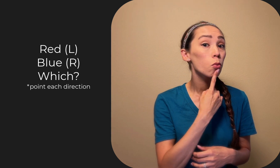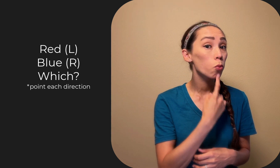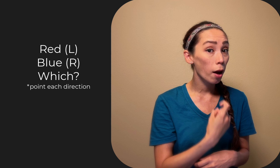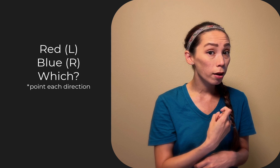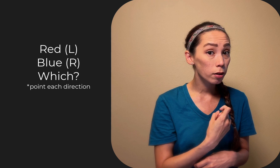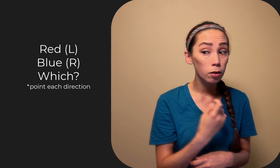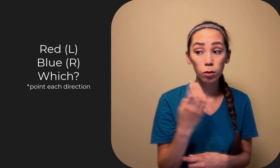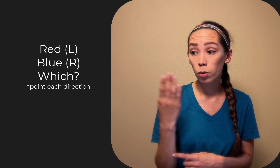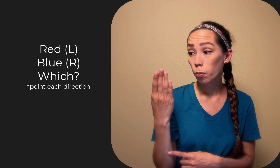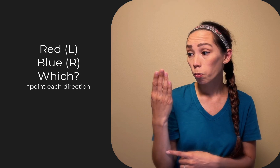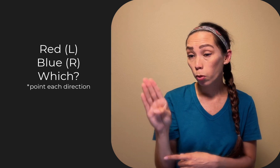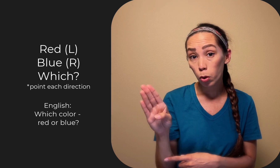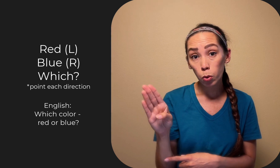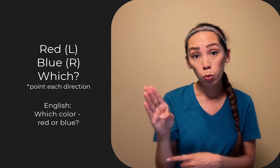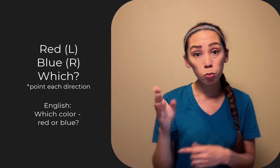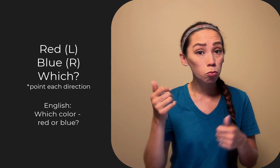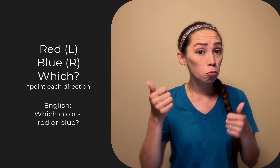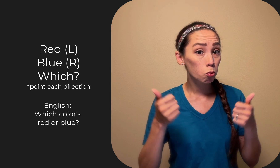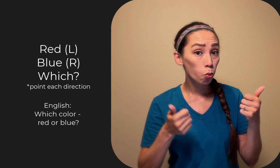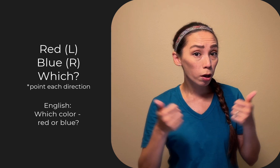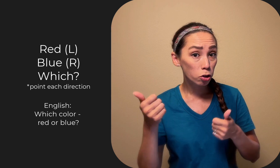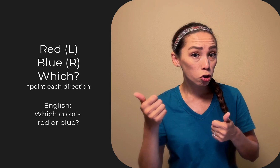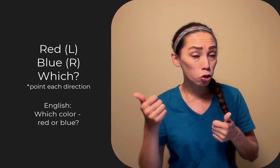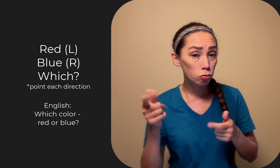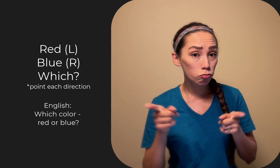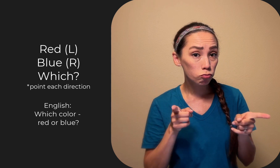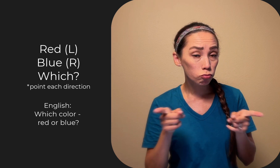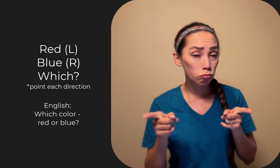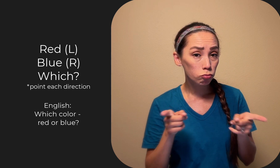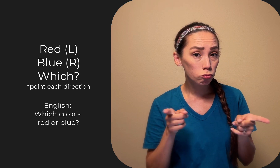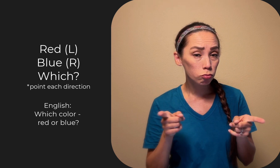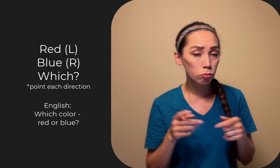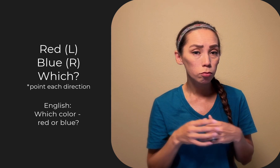Red, blue, which?